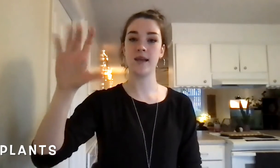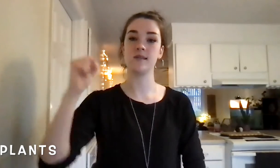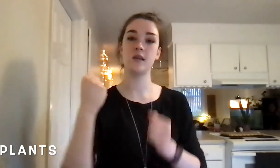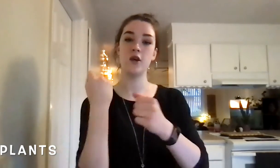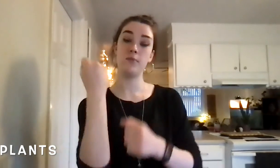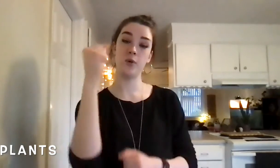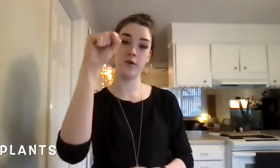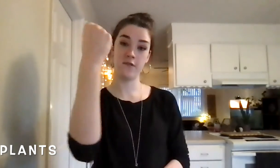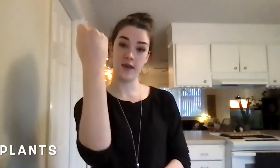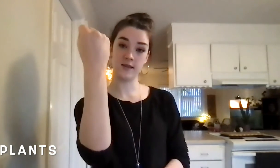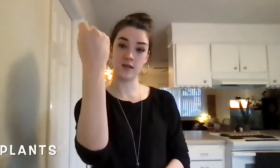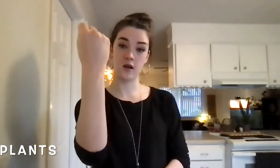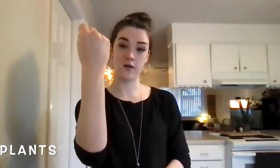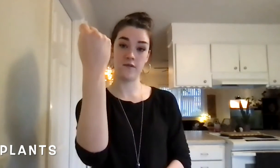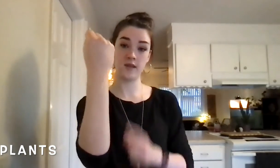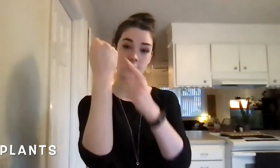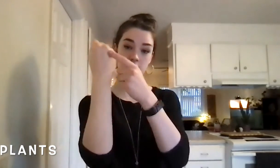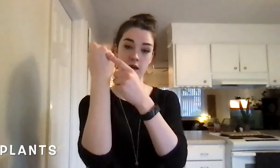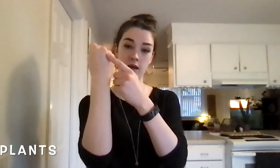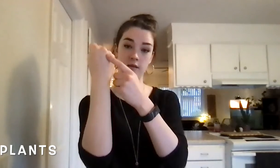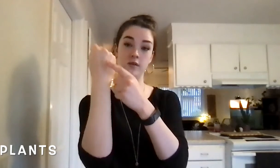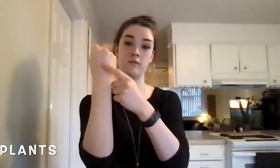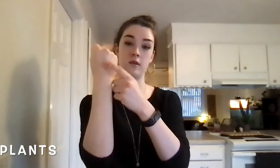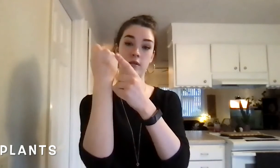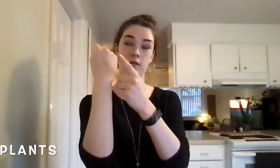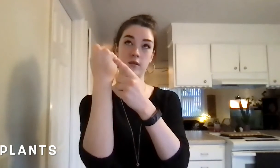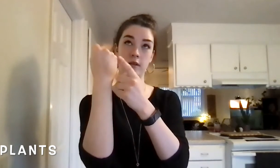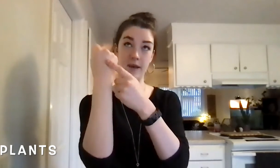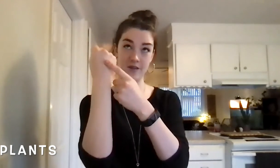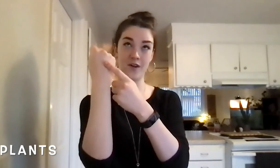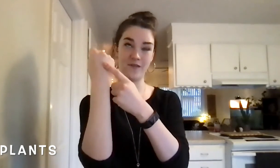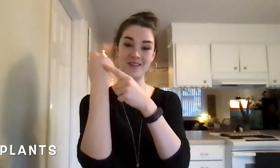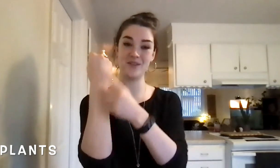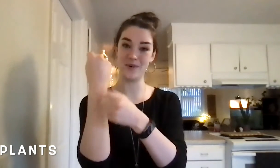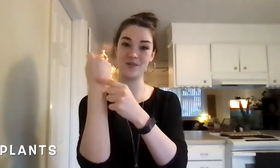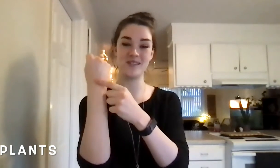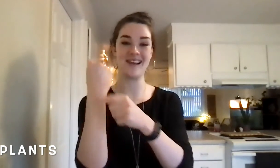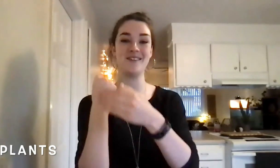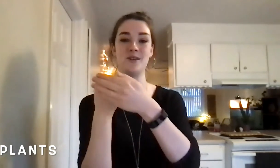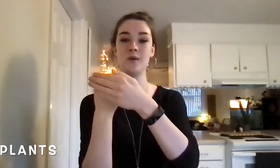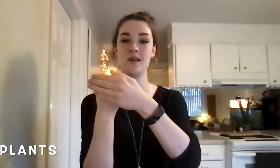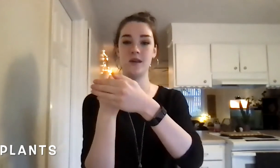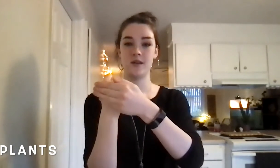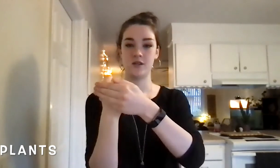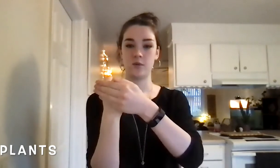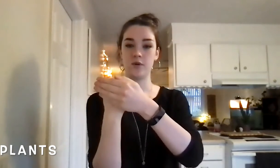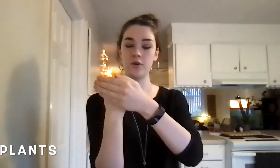Nice. But we're going to face our fist, the back of our fist to the person we're signing to. So we're going to cover it